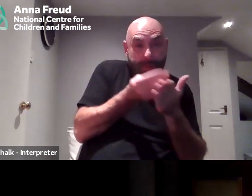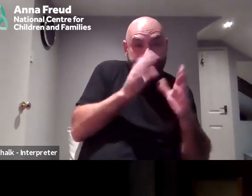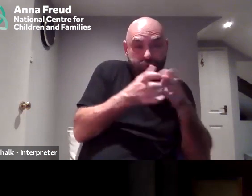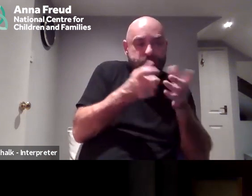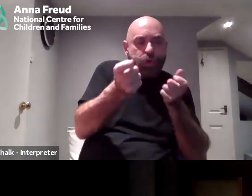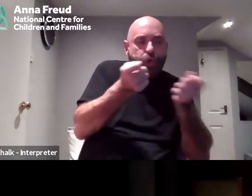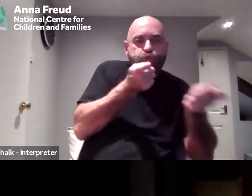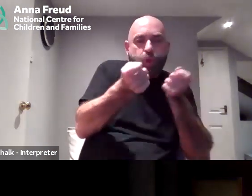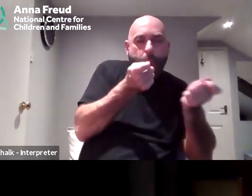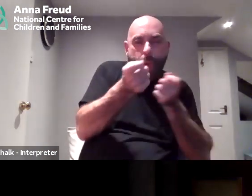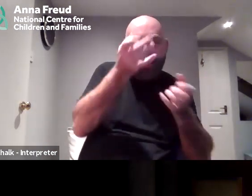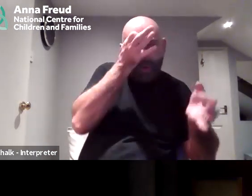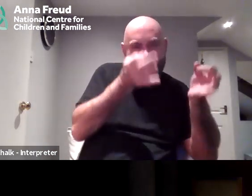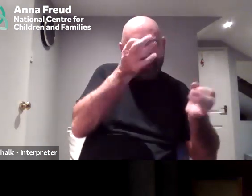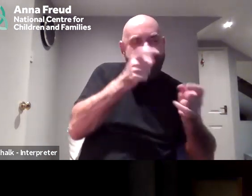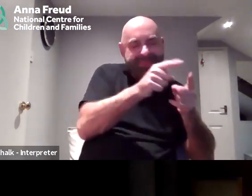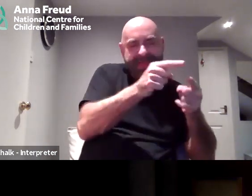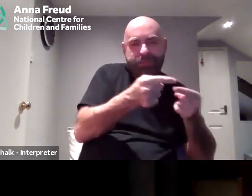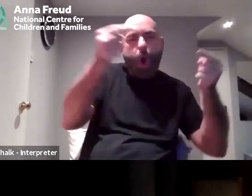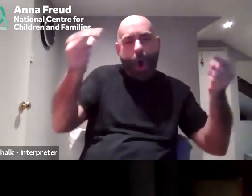running counter to